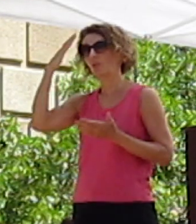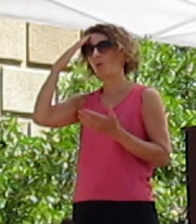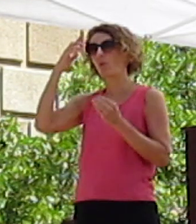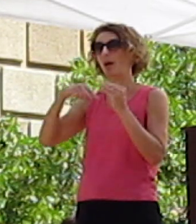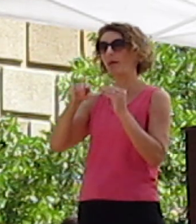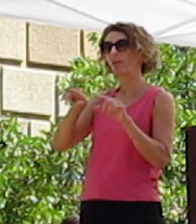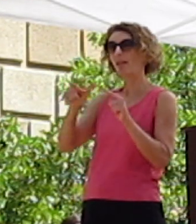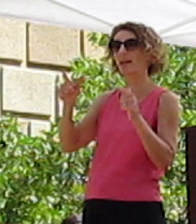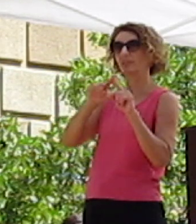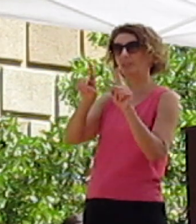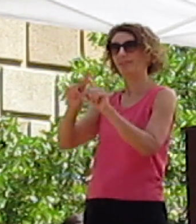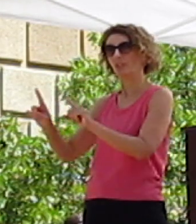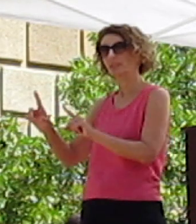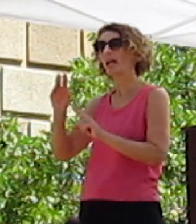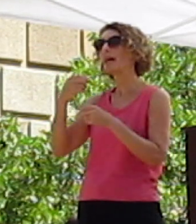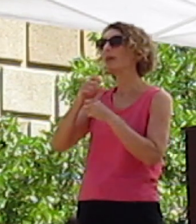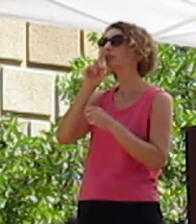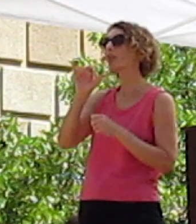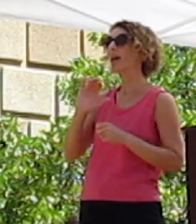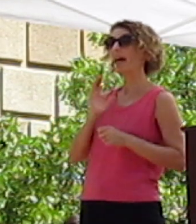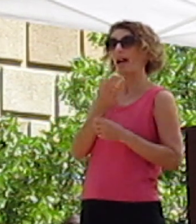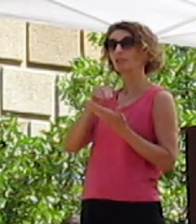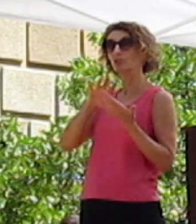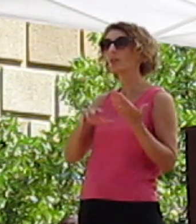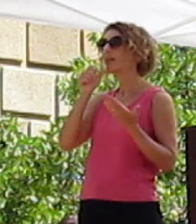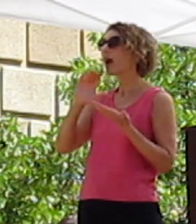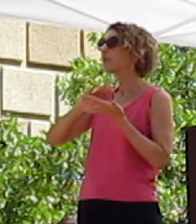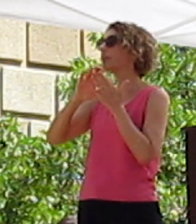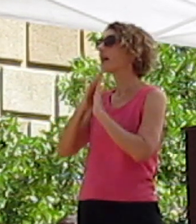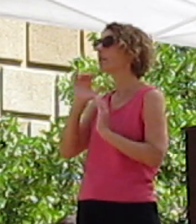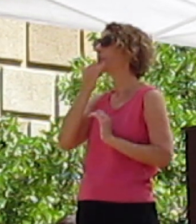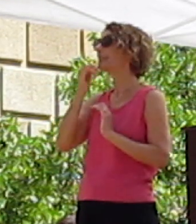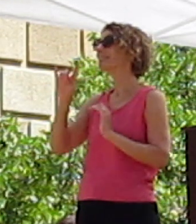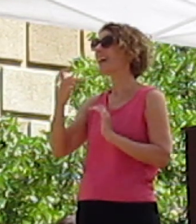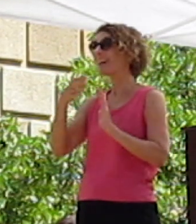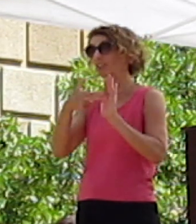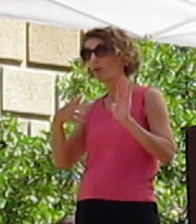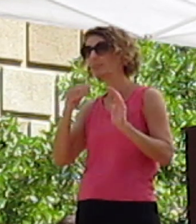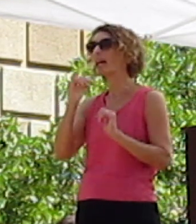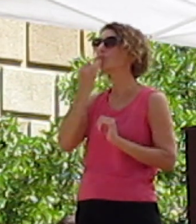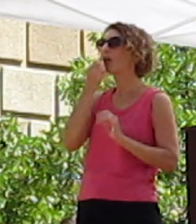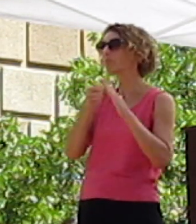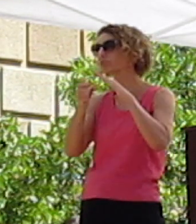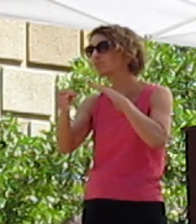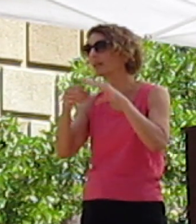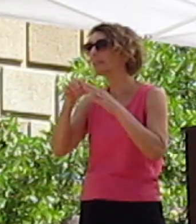differences and to make sure that our students were not misdiagnosed and misplaced in the special education program.